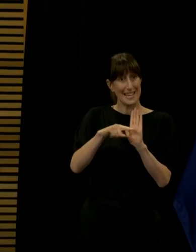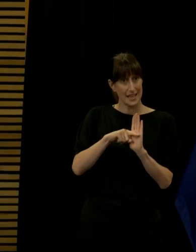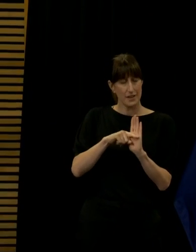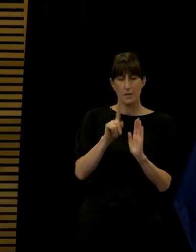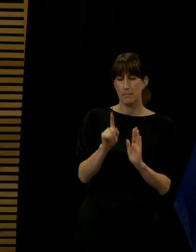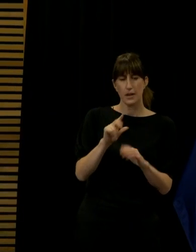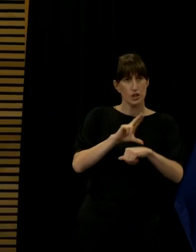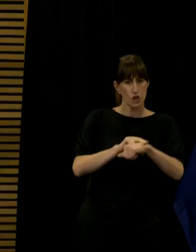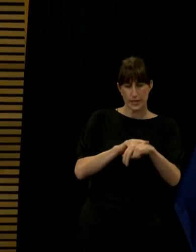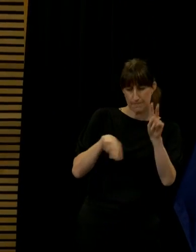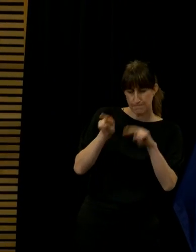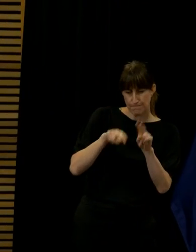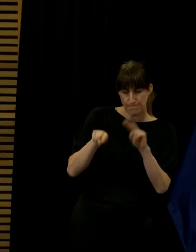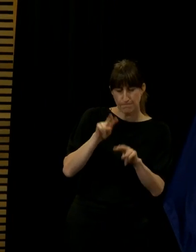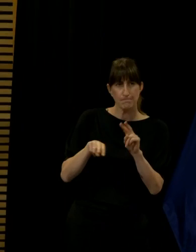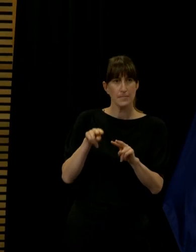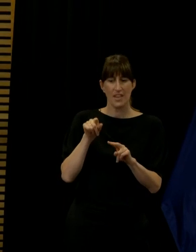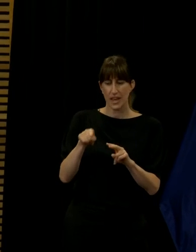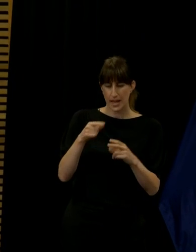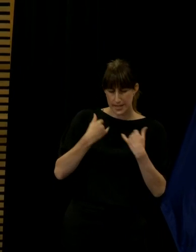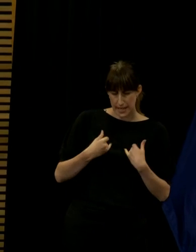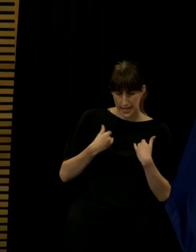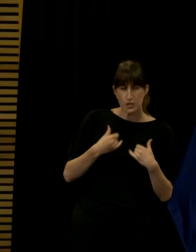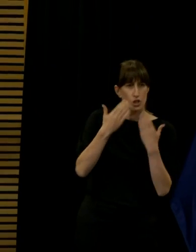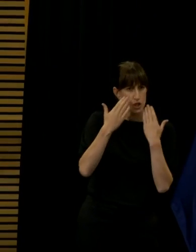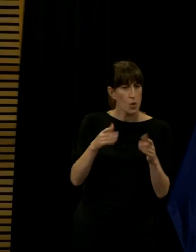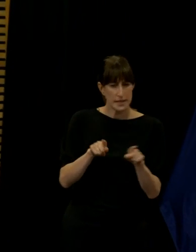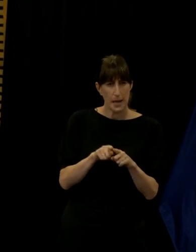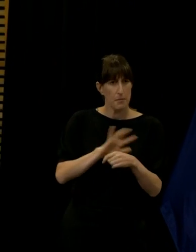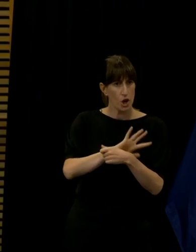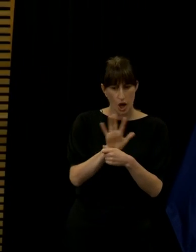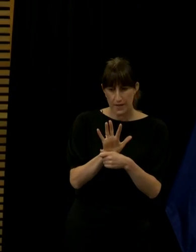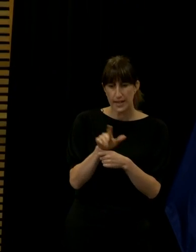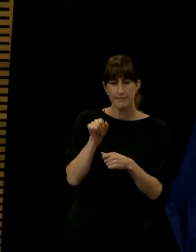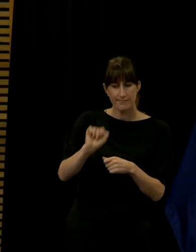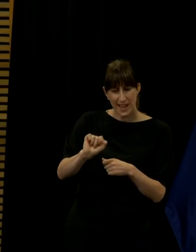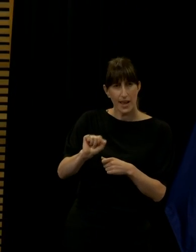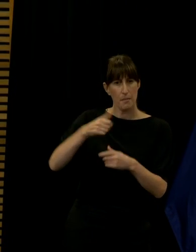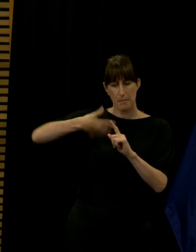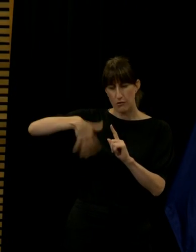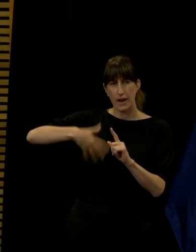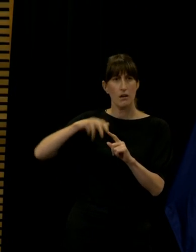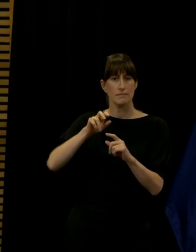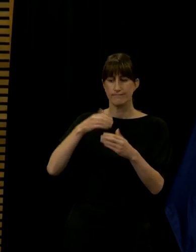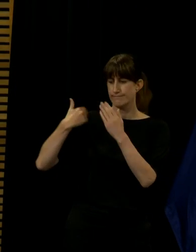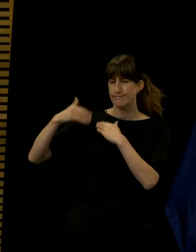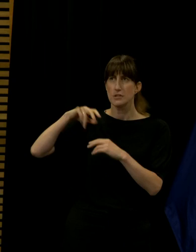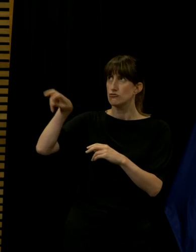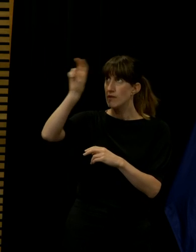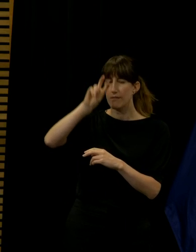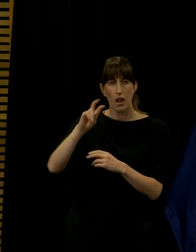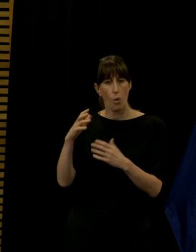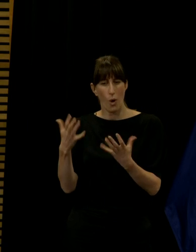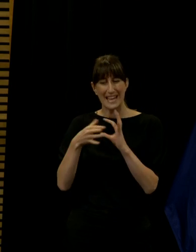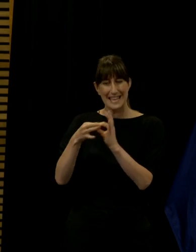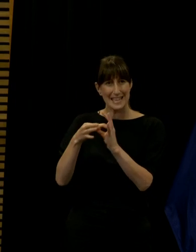exposure history and their clinical symptoms that they are very likely to be a case of COVID-19. We call those probable cases